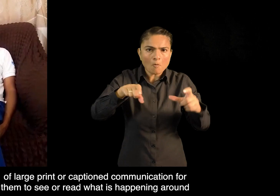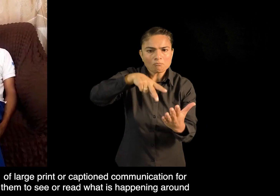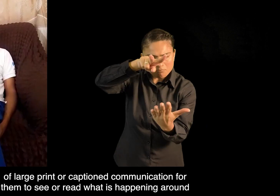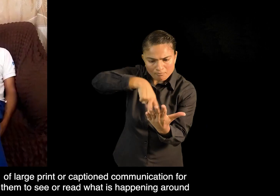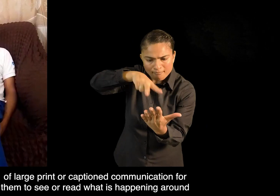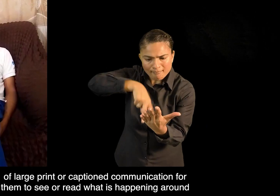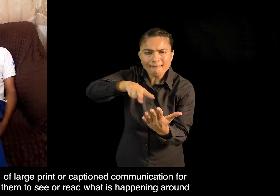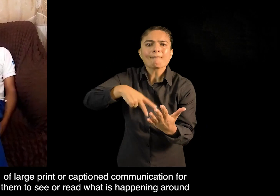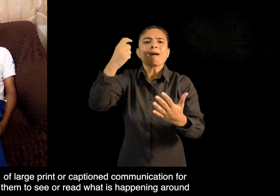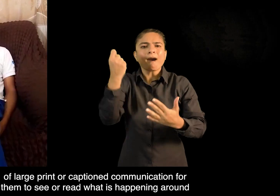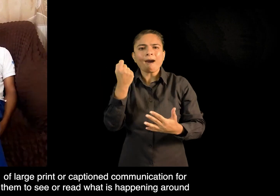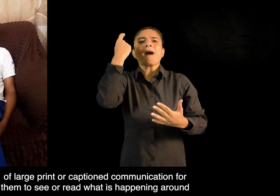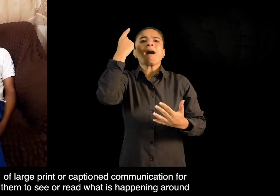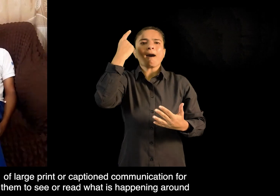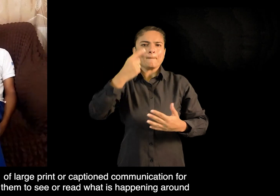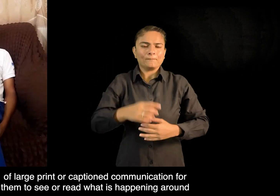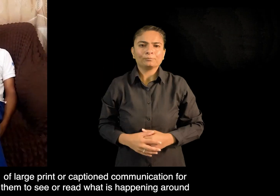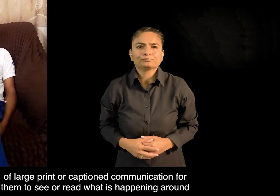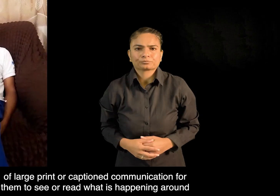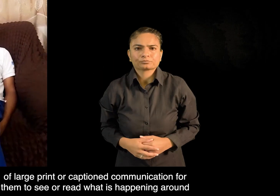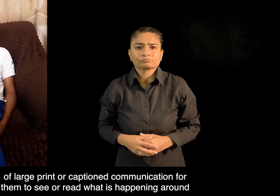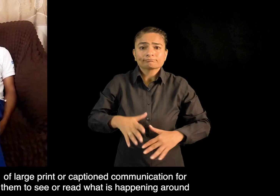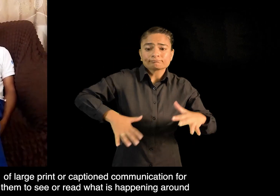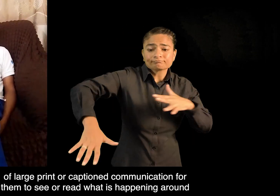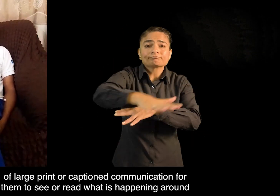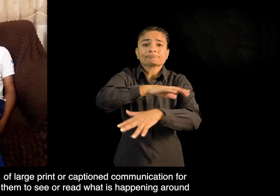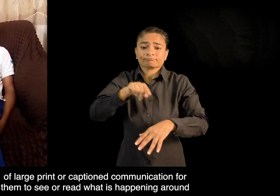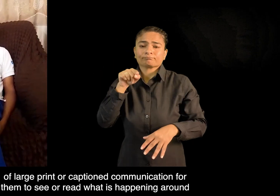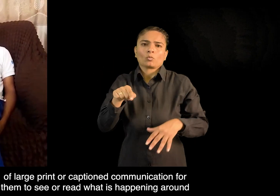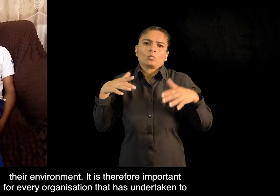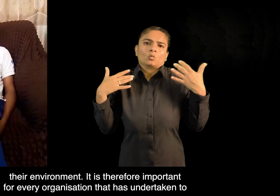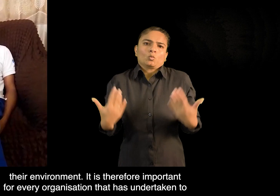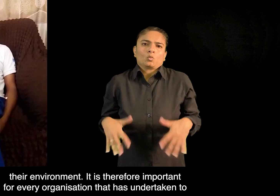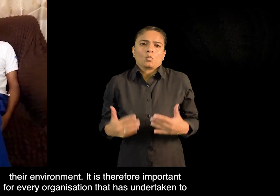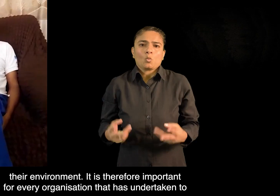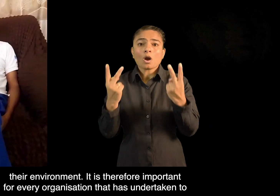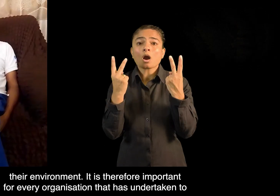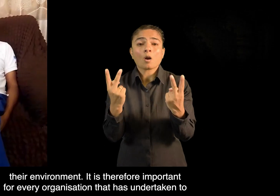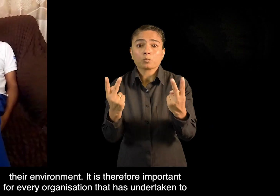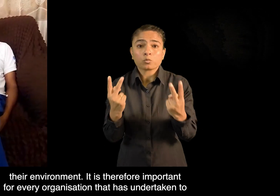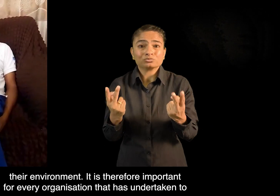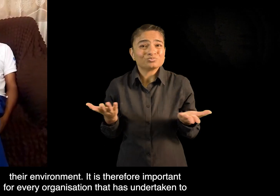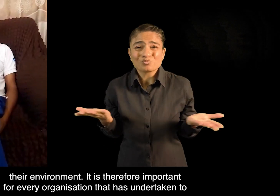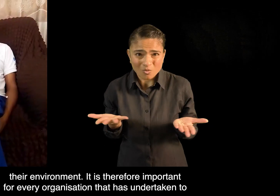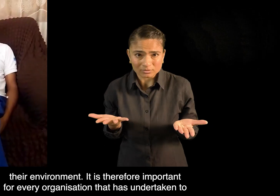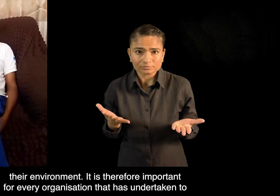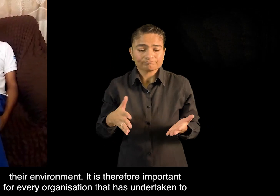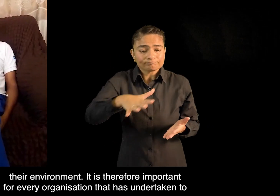to see or read what is happening around the environment.